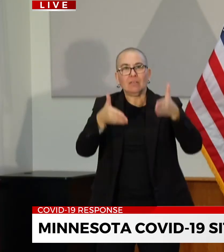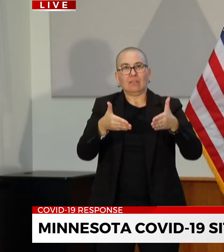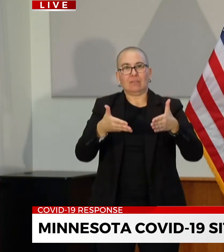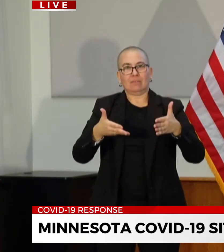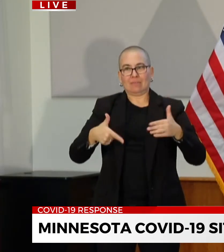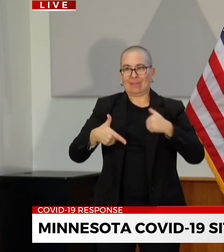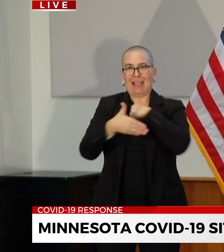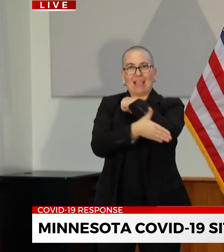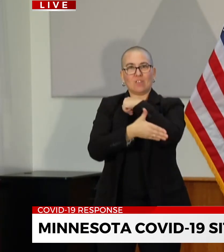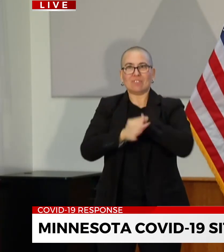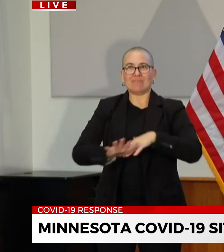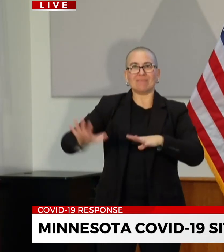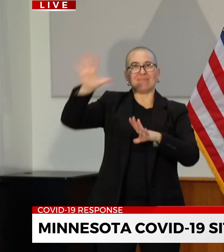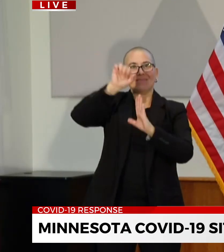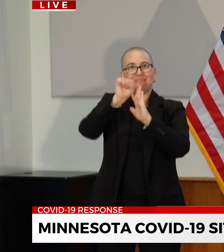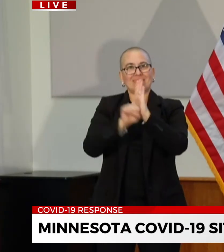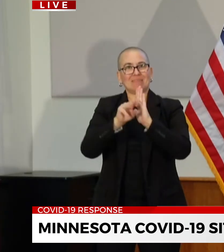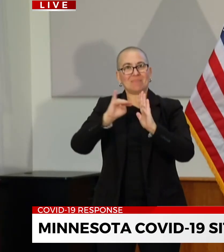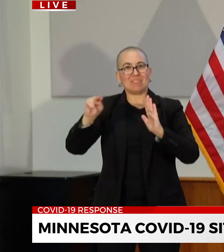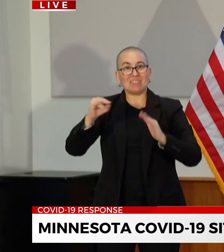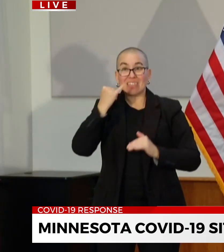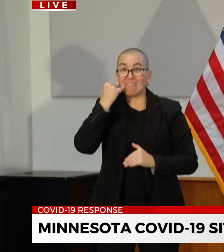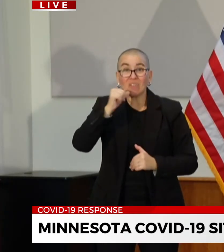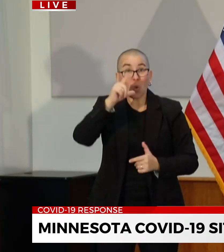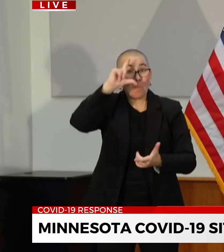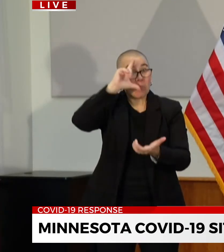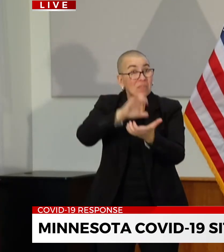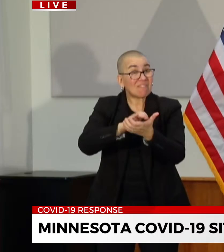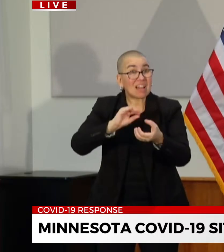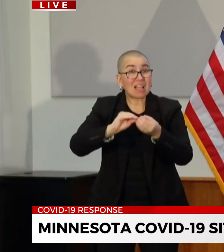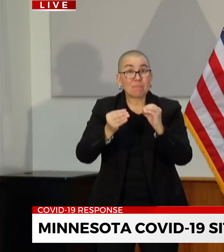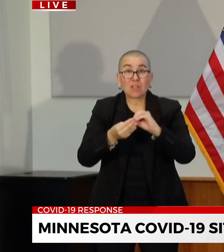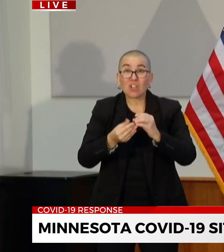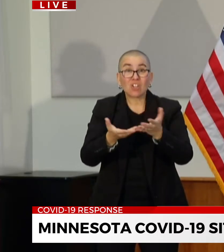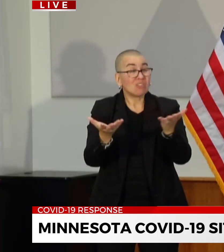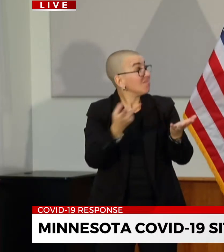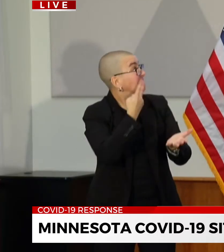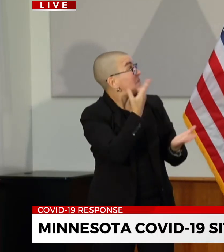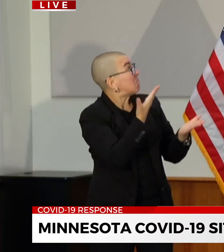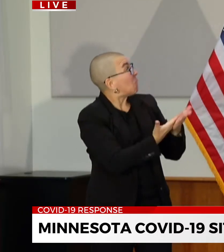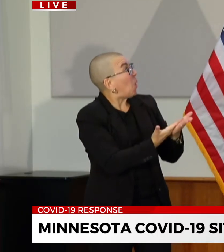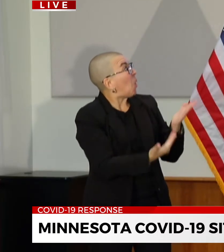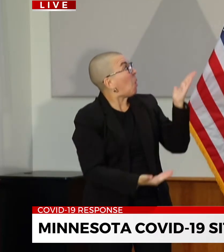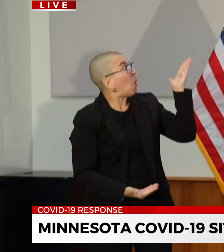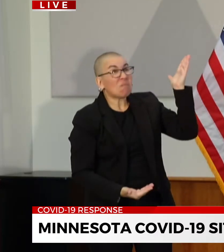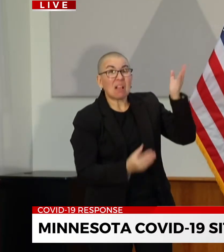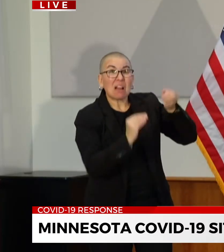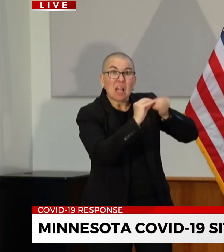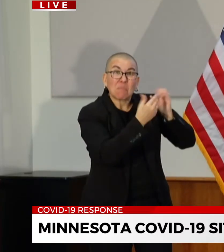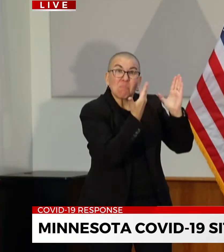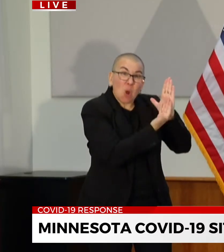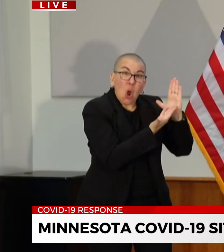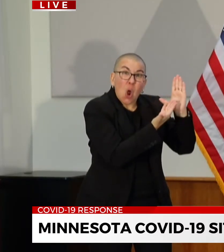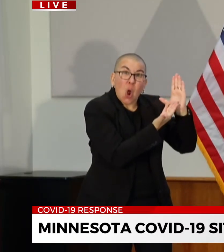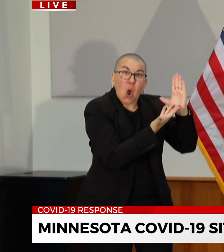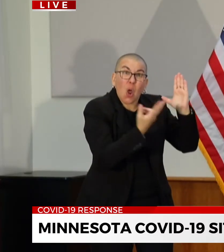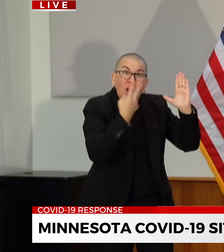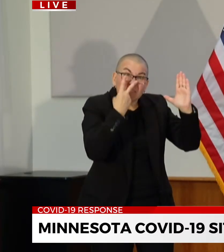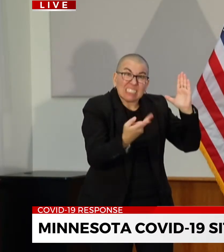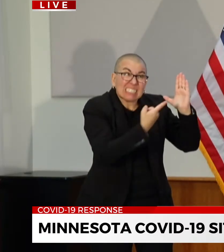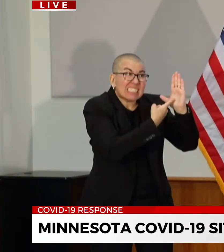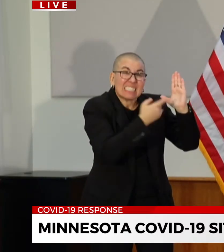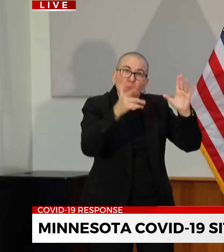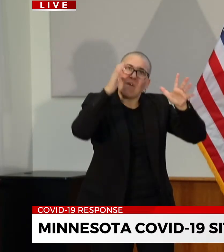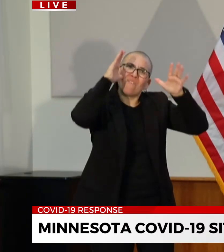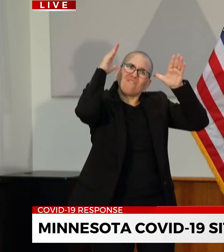at least agree on the thought, where we're at. It's totally and this is where we should be having this discussion, that